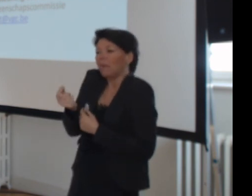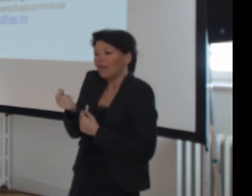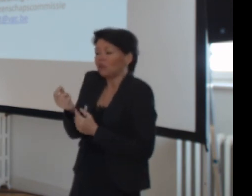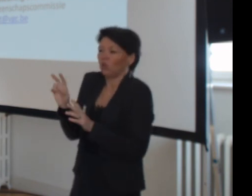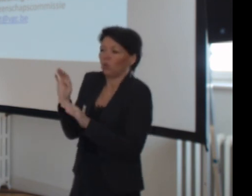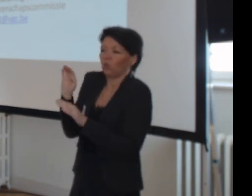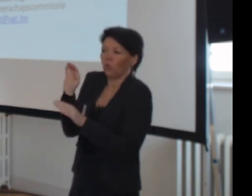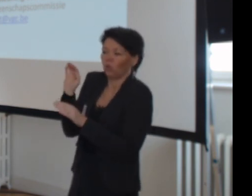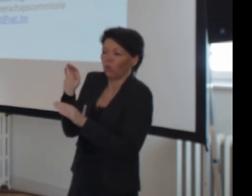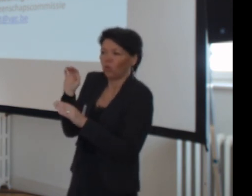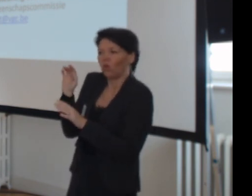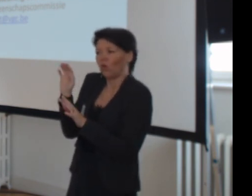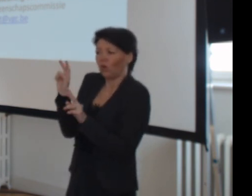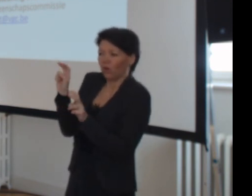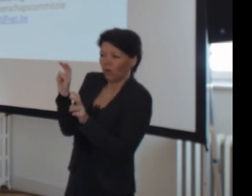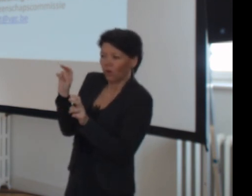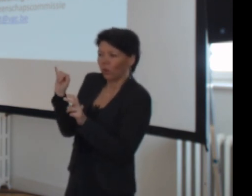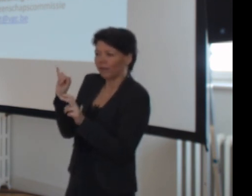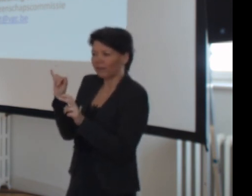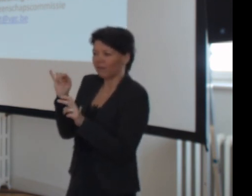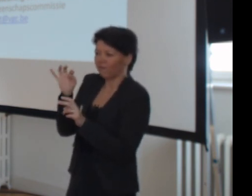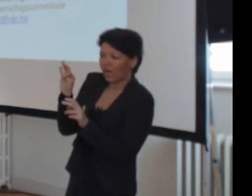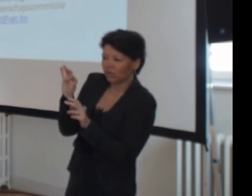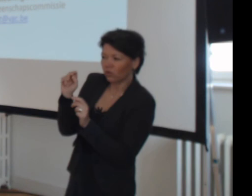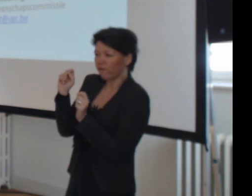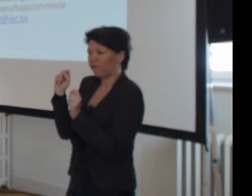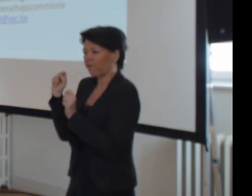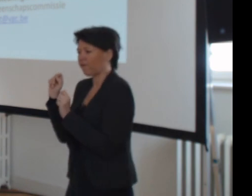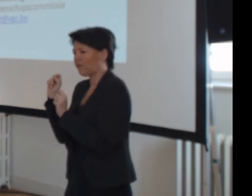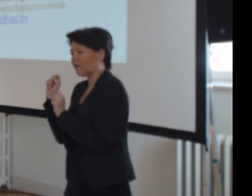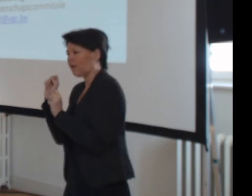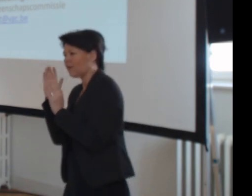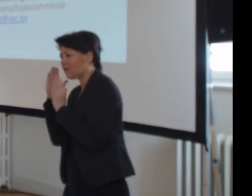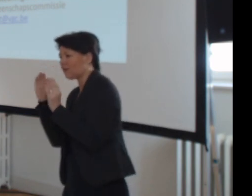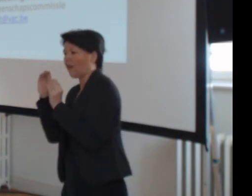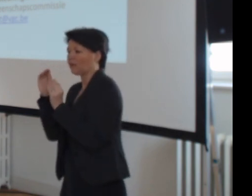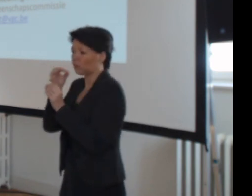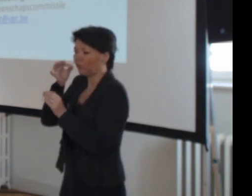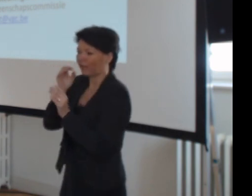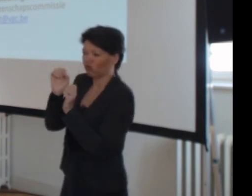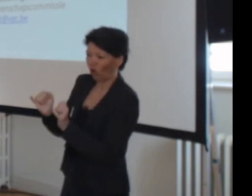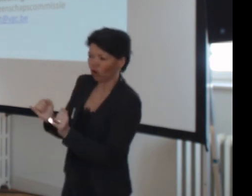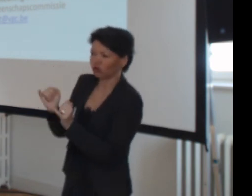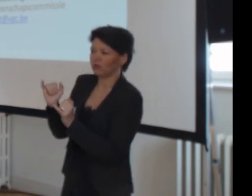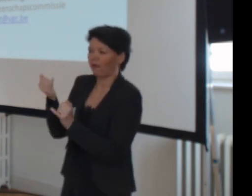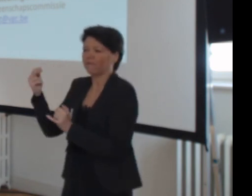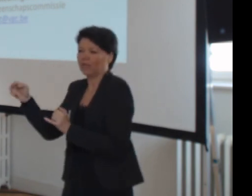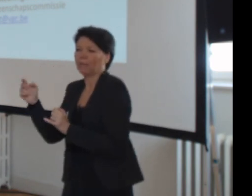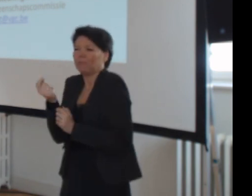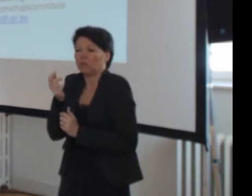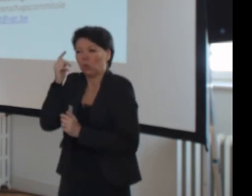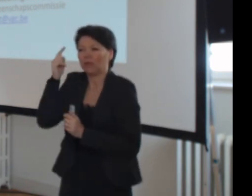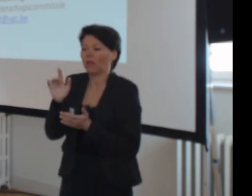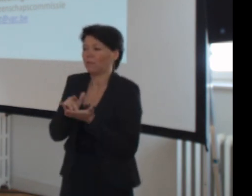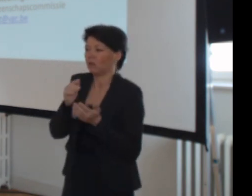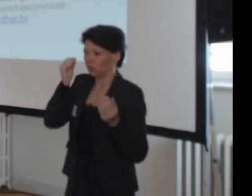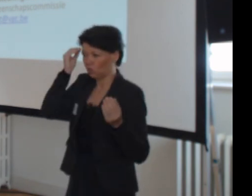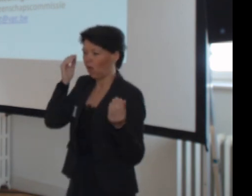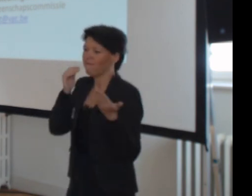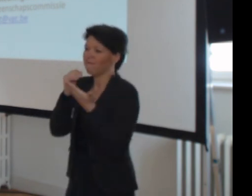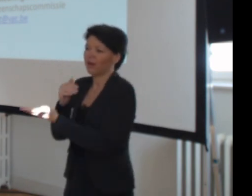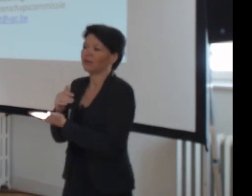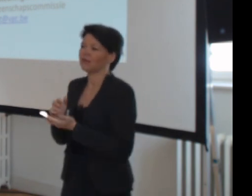about Dutch or French being spoken at home or not. But as far as I know, there's no